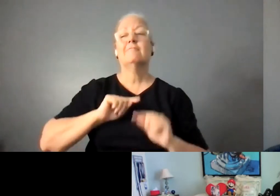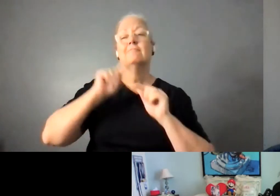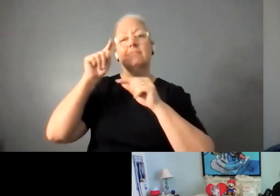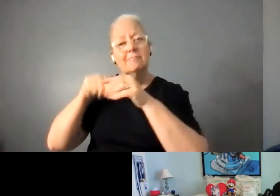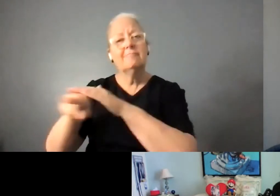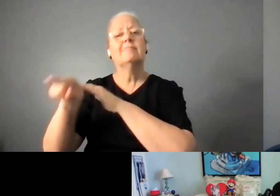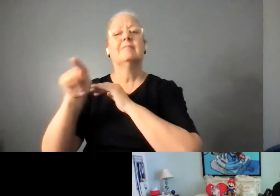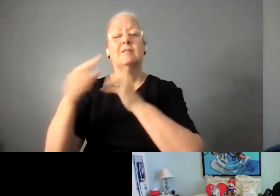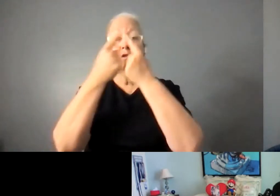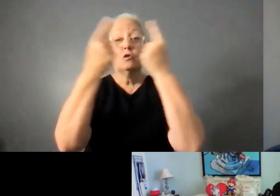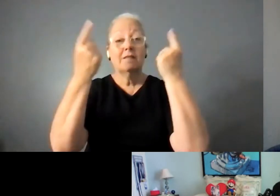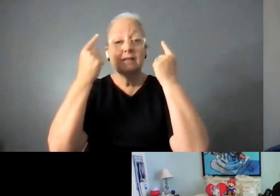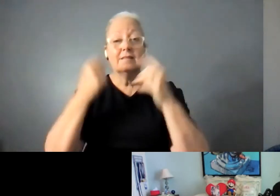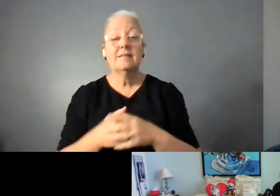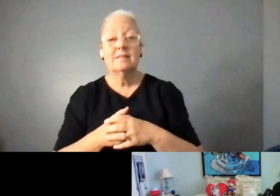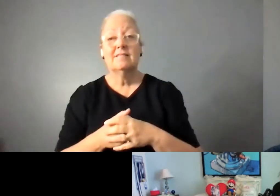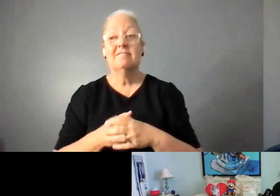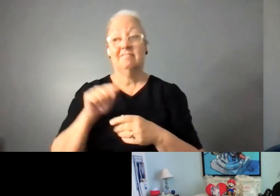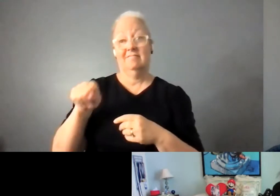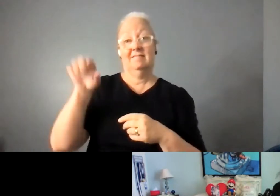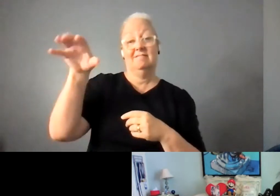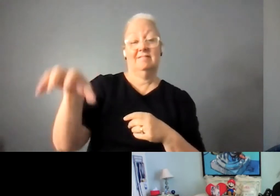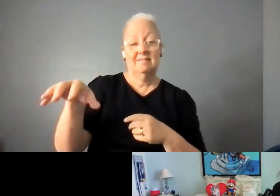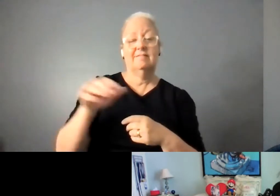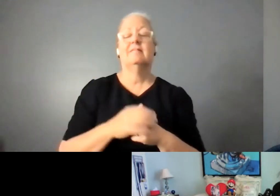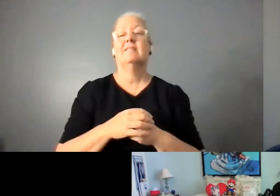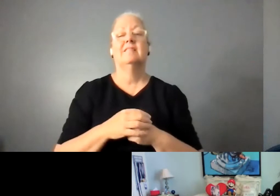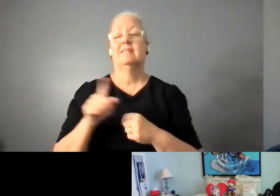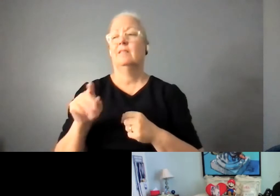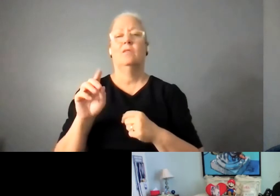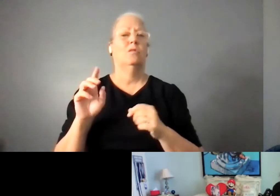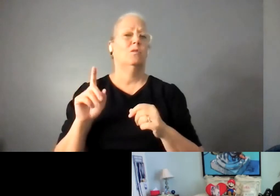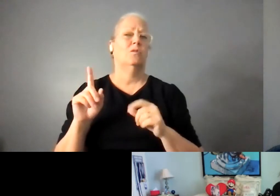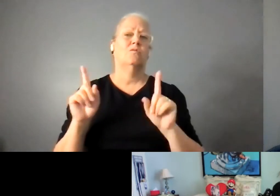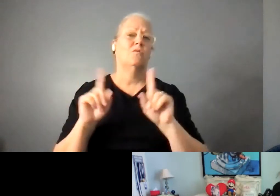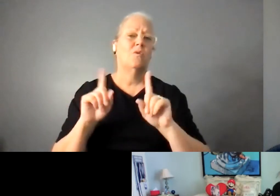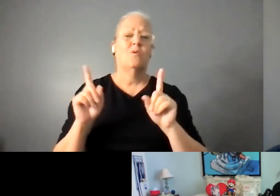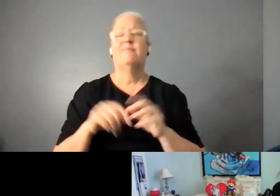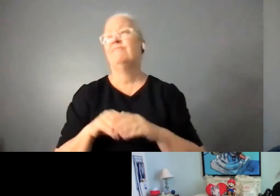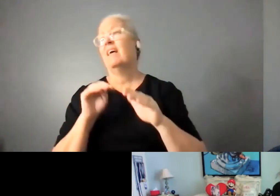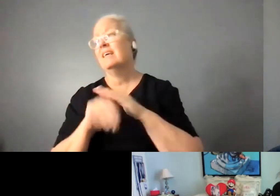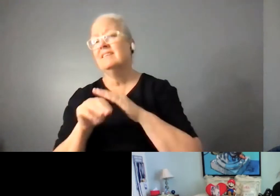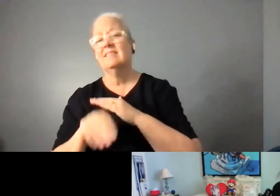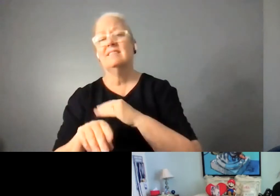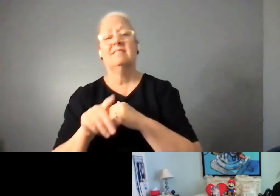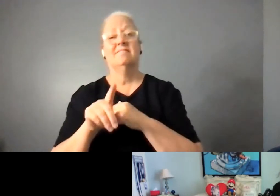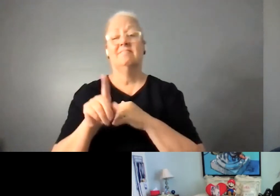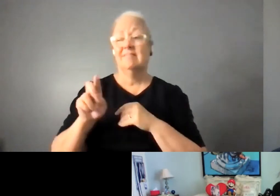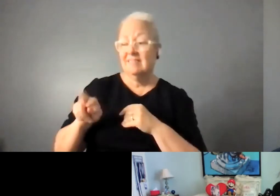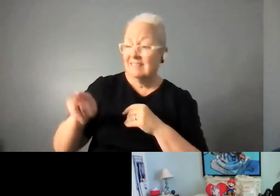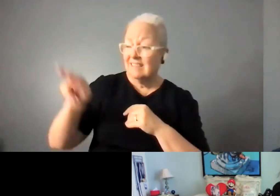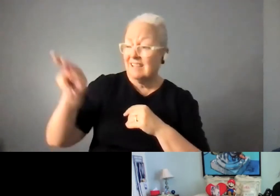university because there was no access, the stairs, no access, there was no access to toilets as